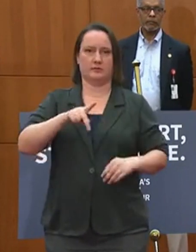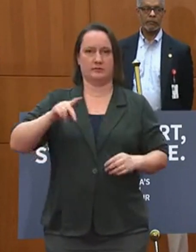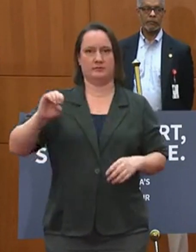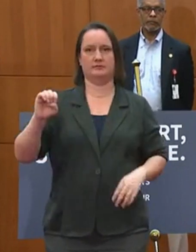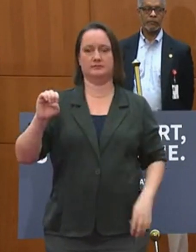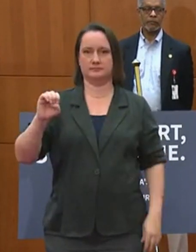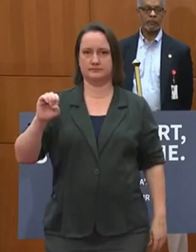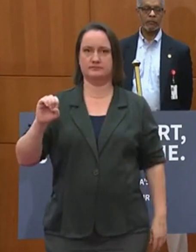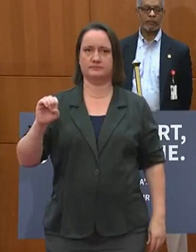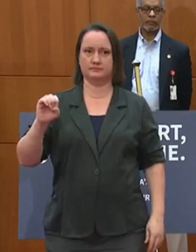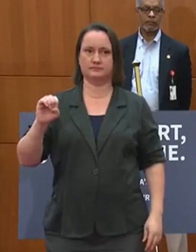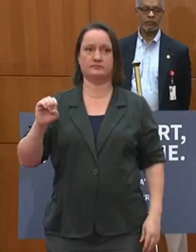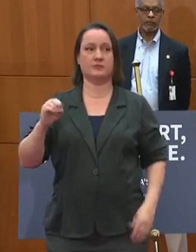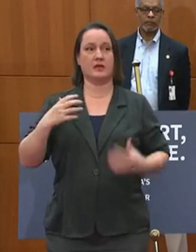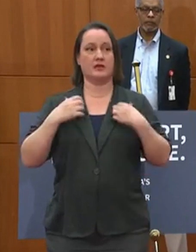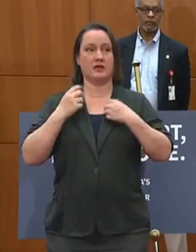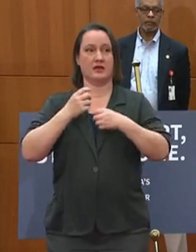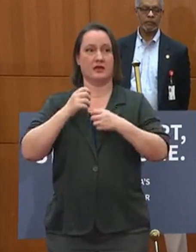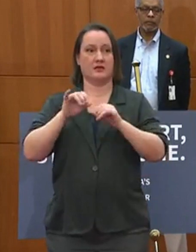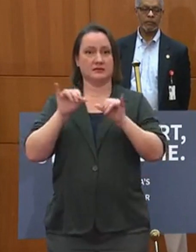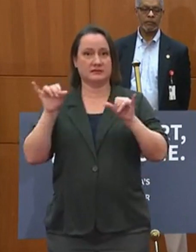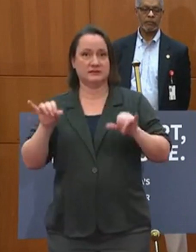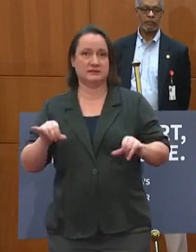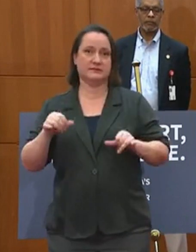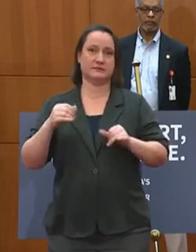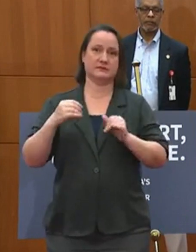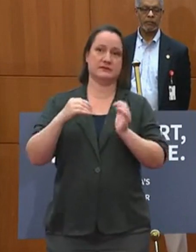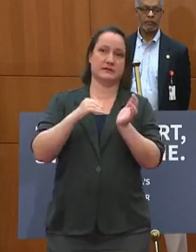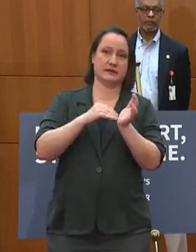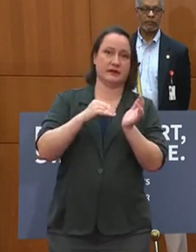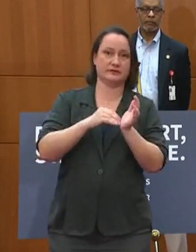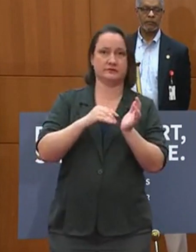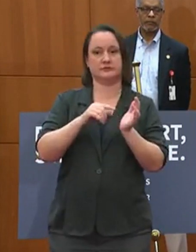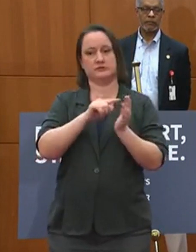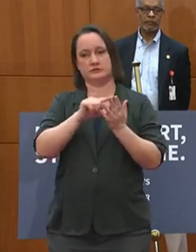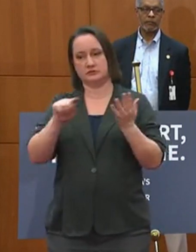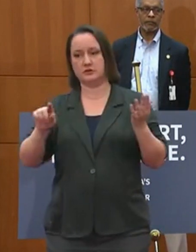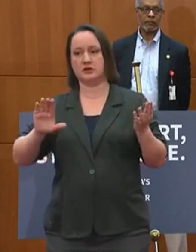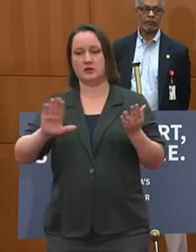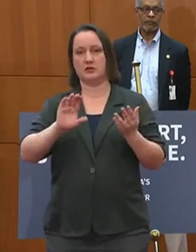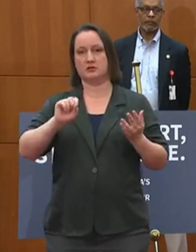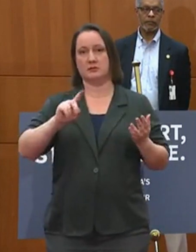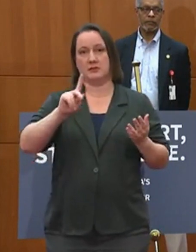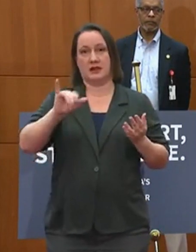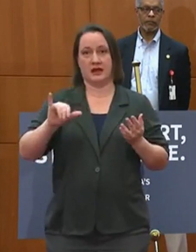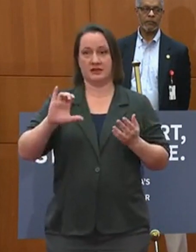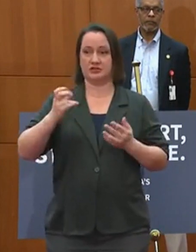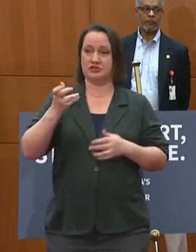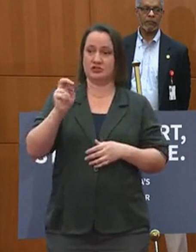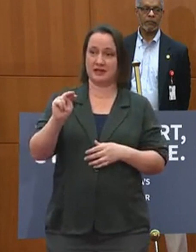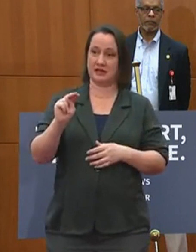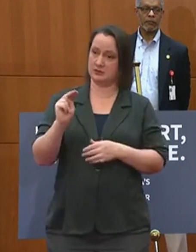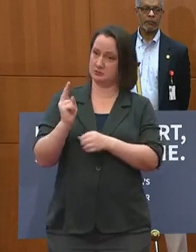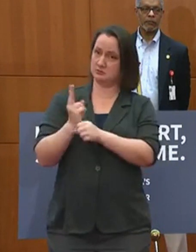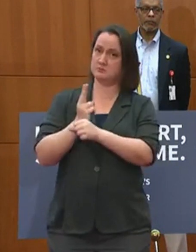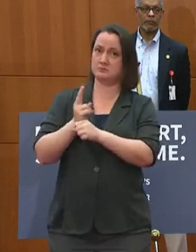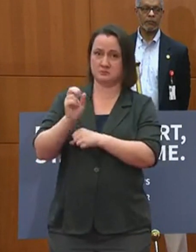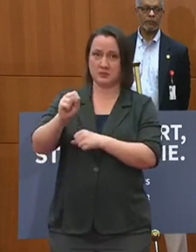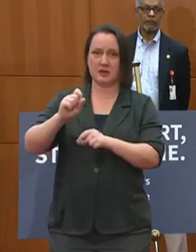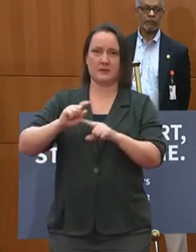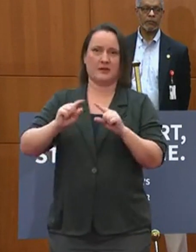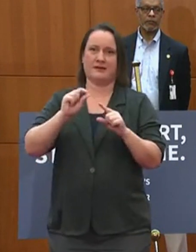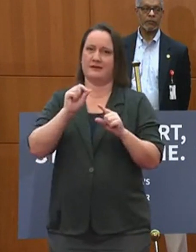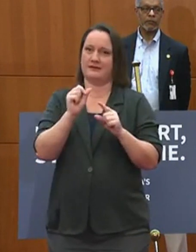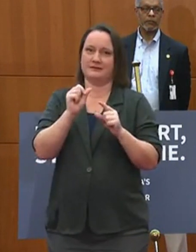that's the health systems and the doctors. Those supply chains are being used, but there's not a lot